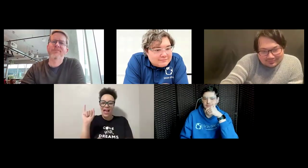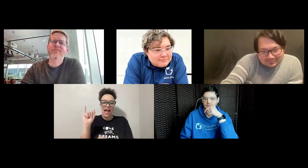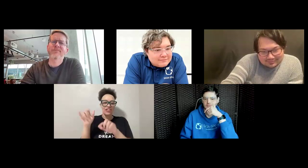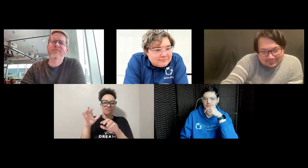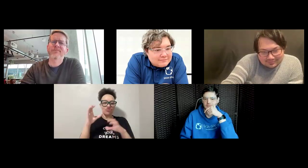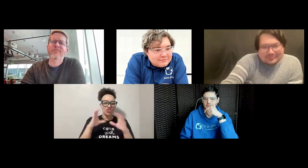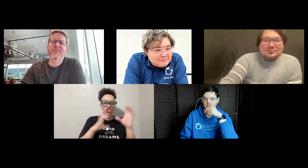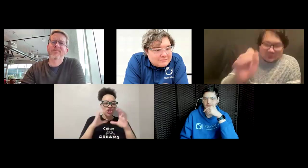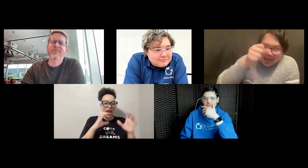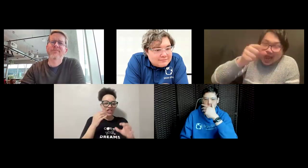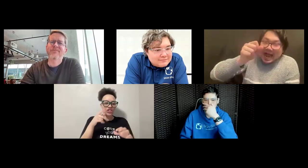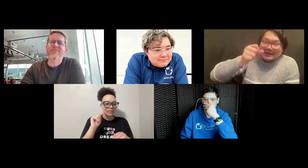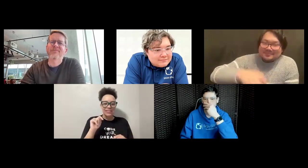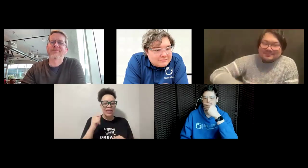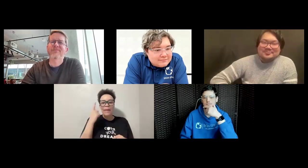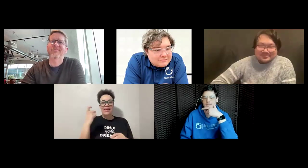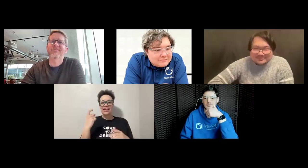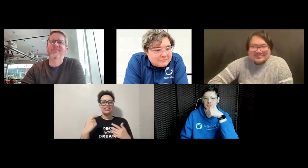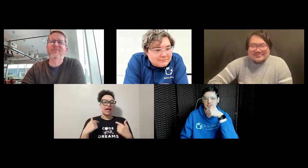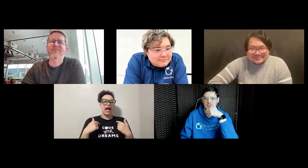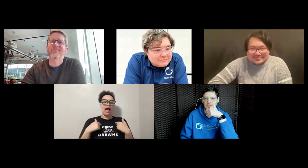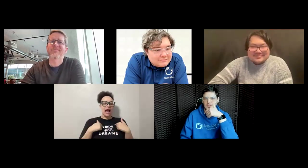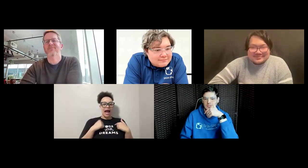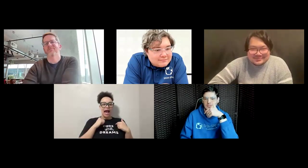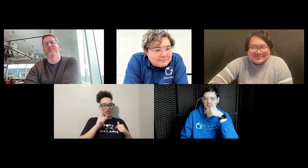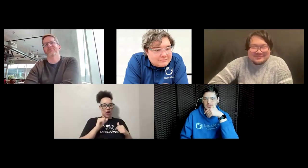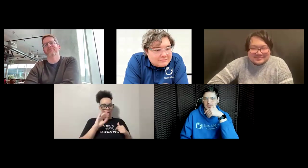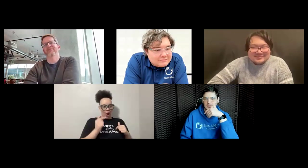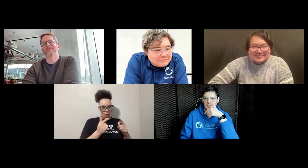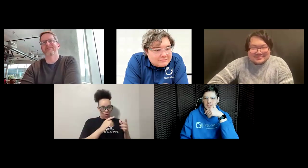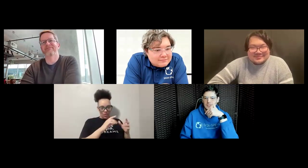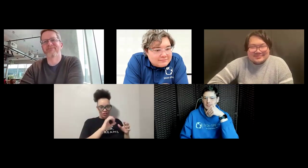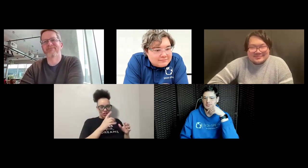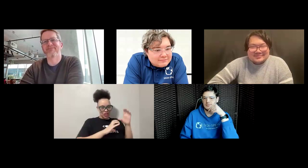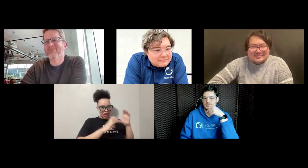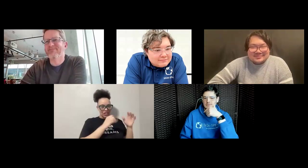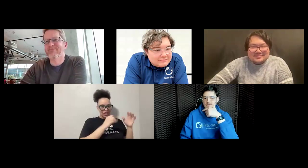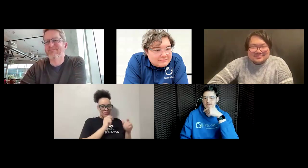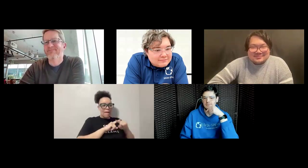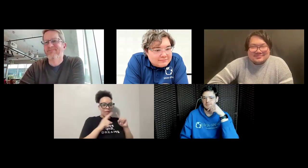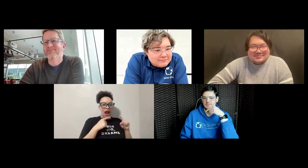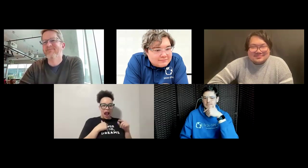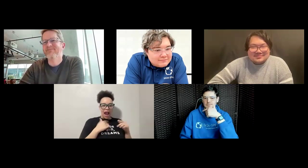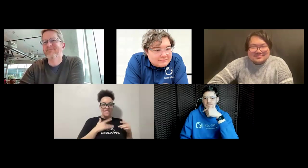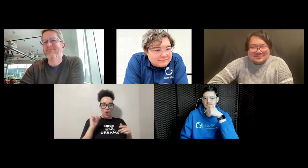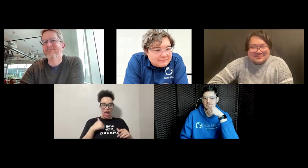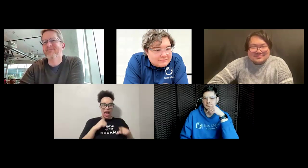Same with regular AI, right? Just like ChatGPT, because I don't, necessarily go